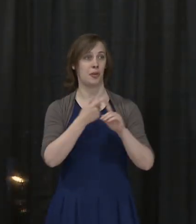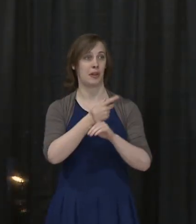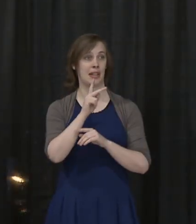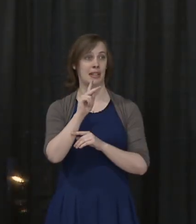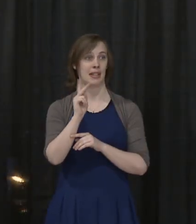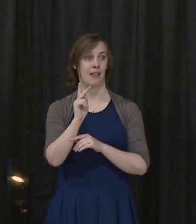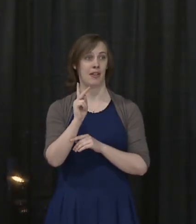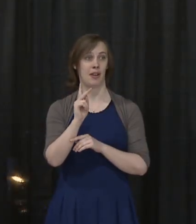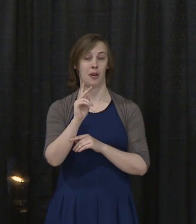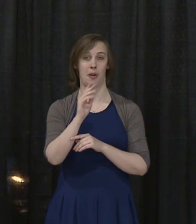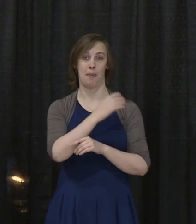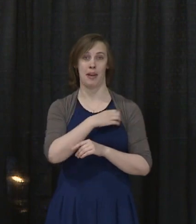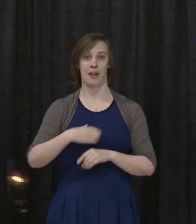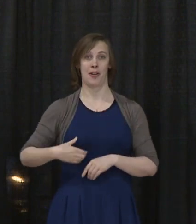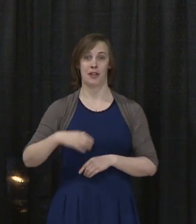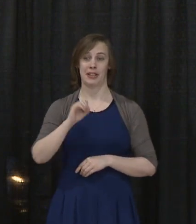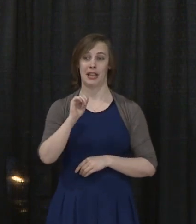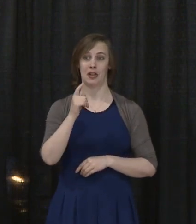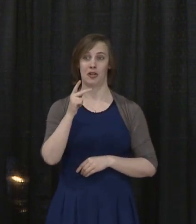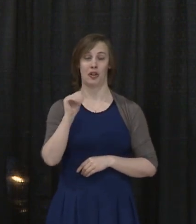today.